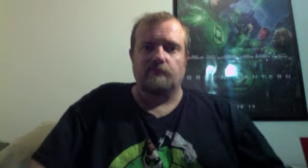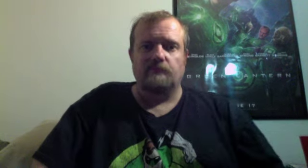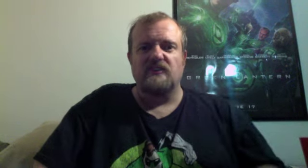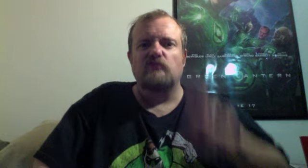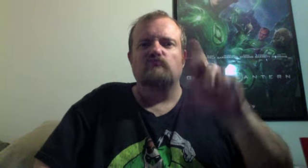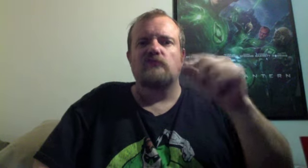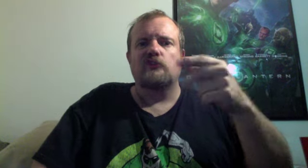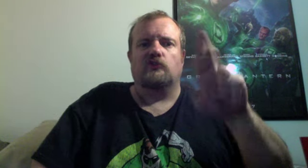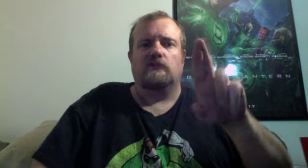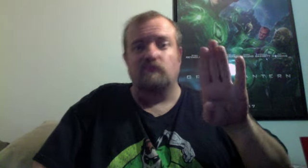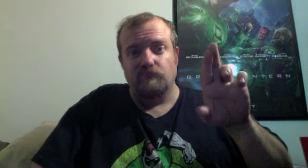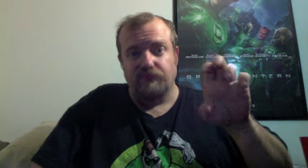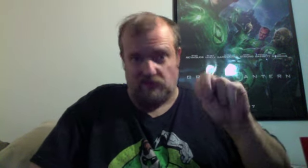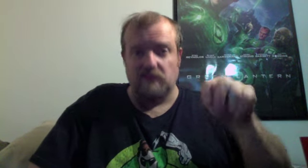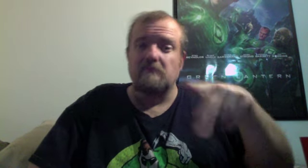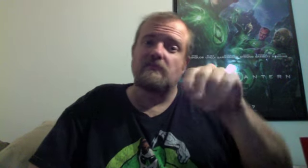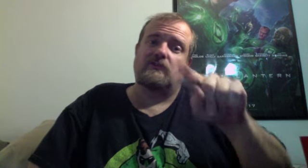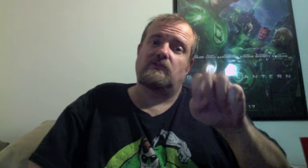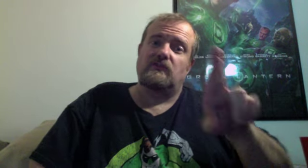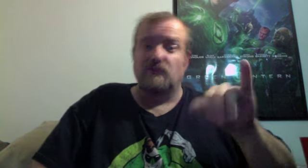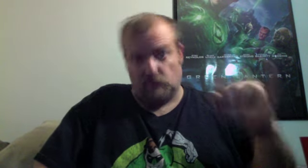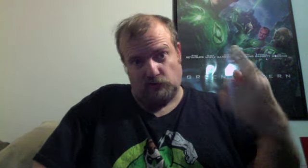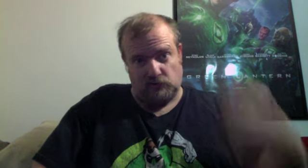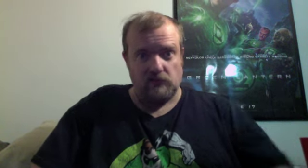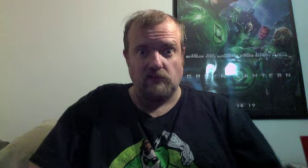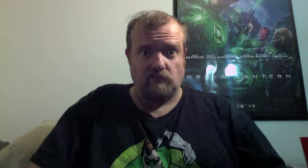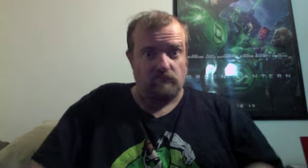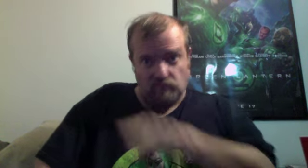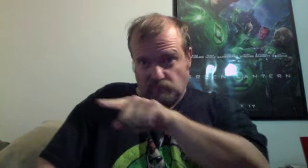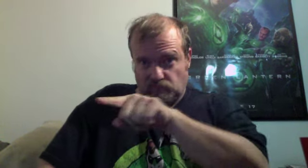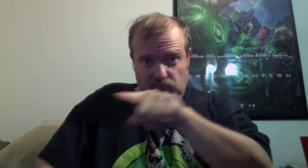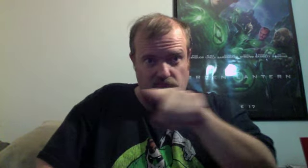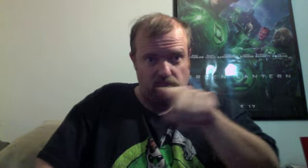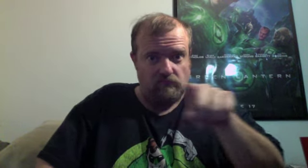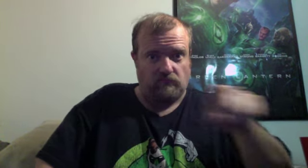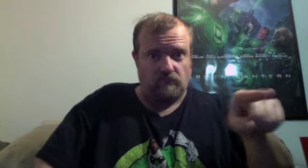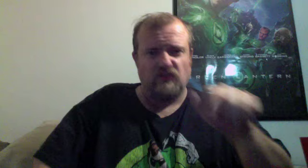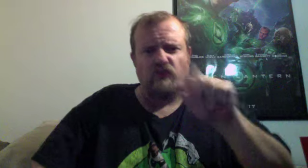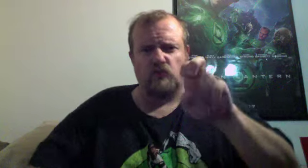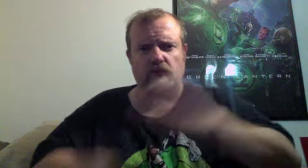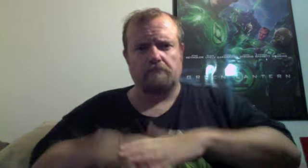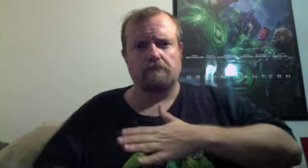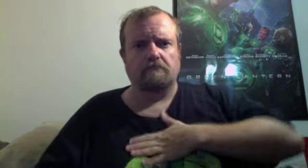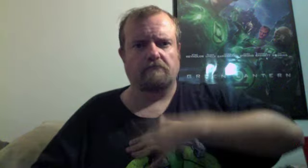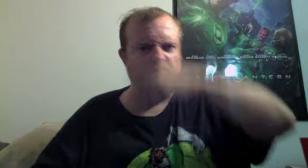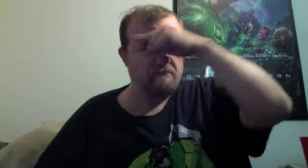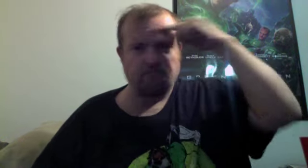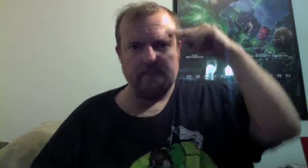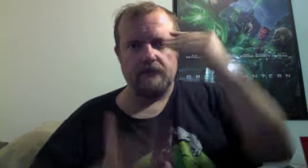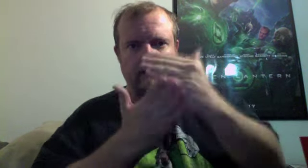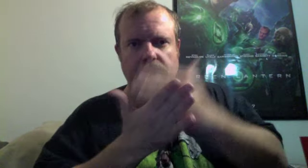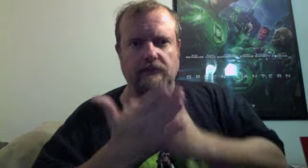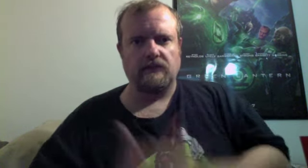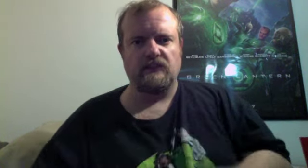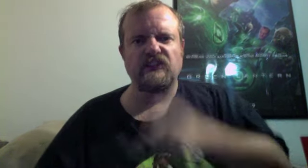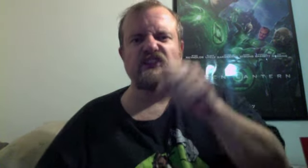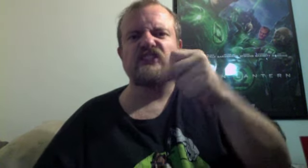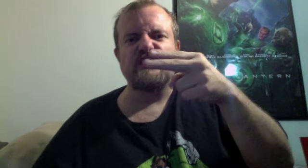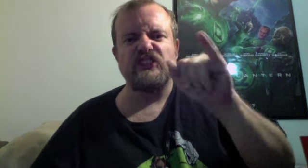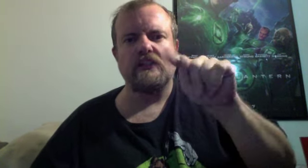12506, photograph, new paragraph. Photograph number 125. This photograph contains a depiction of the living room. It